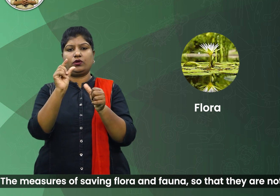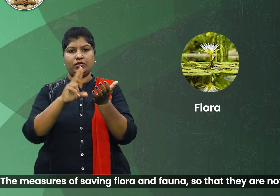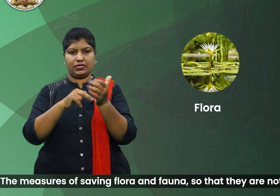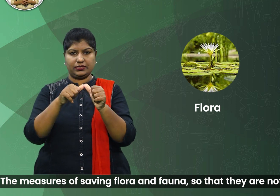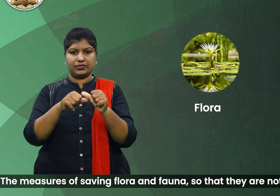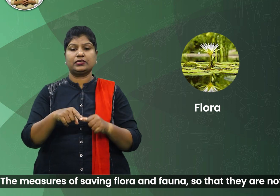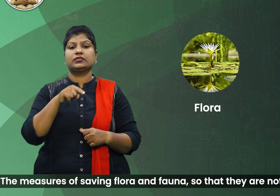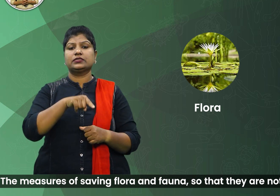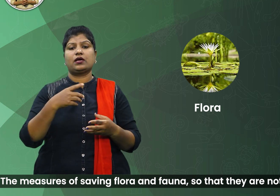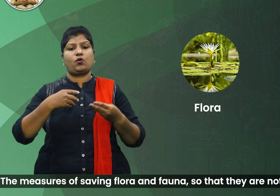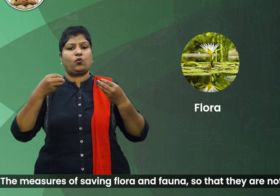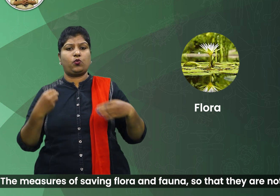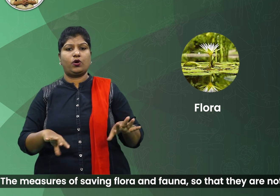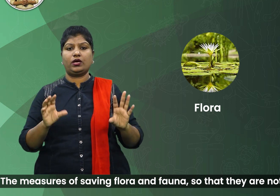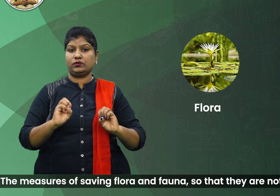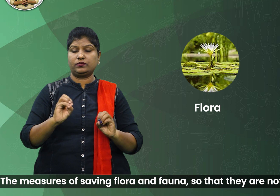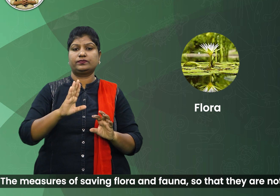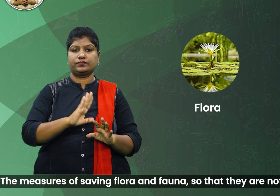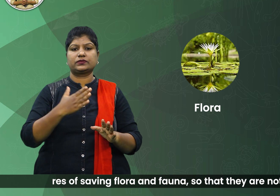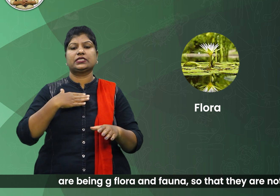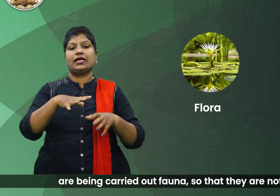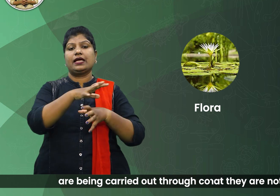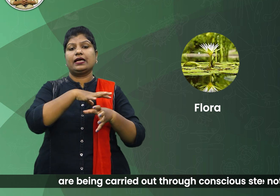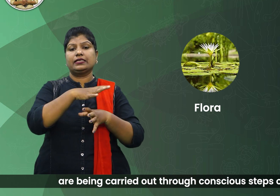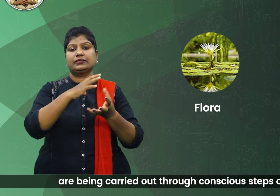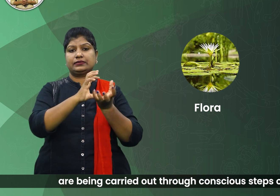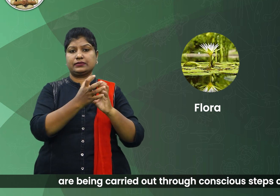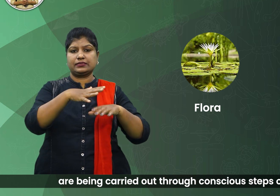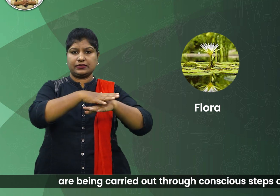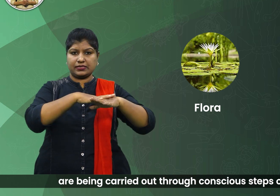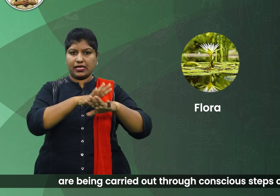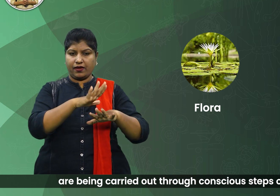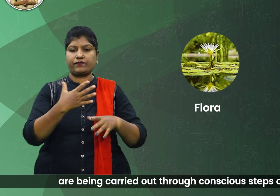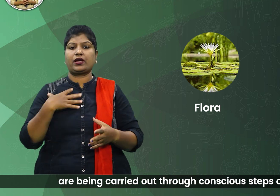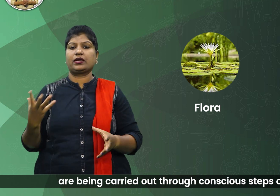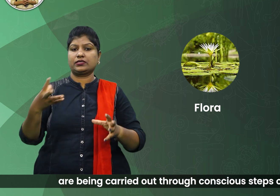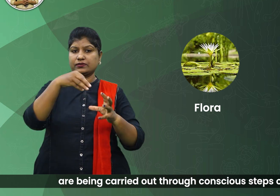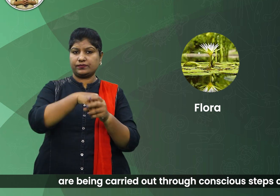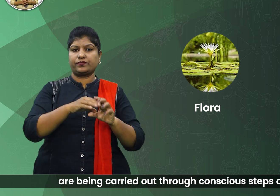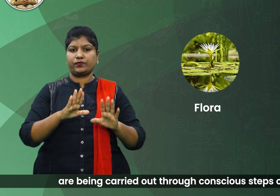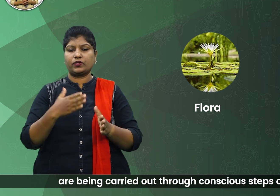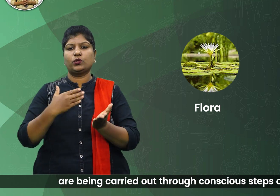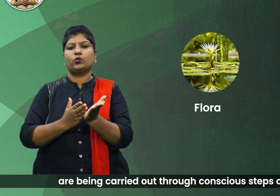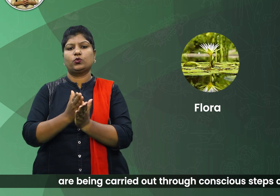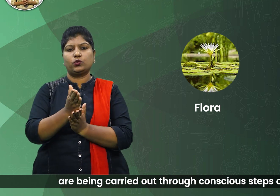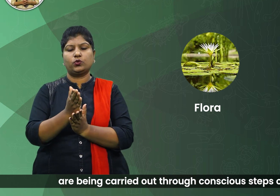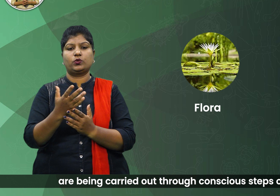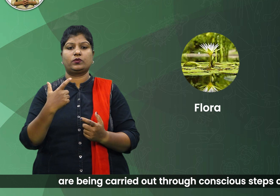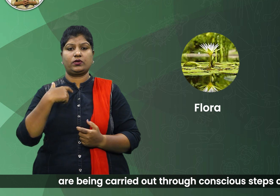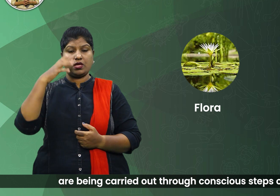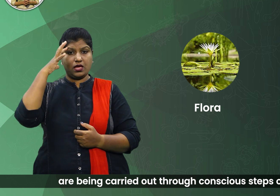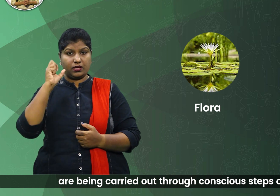they are not lost from the earth surface are being carried out through conscious steps